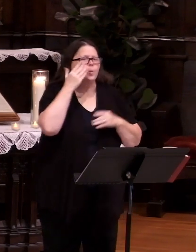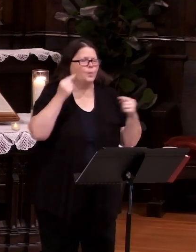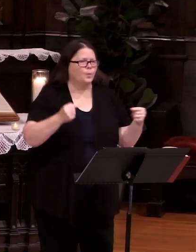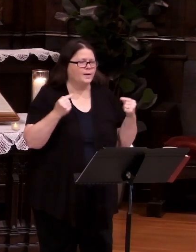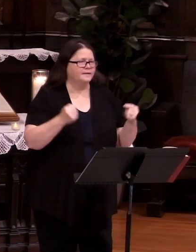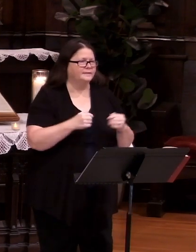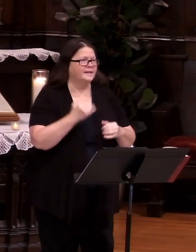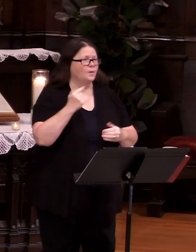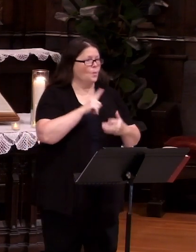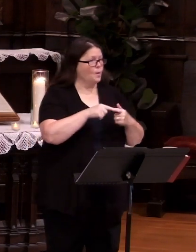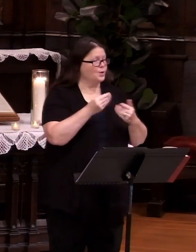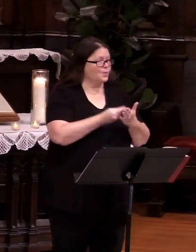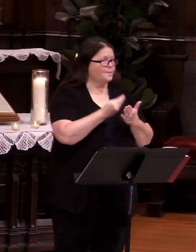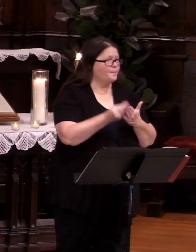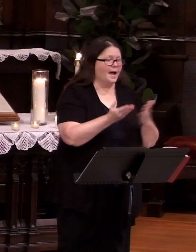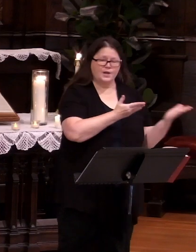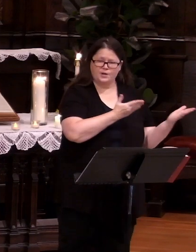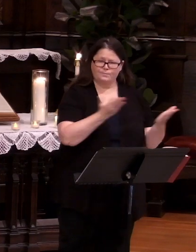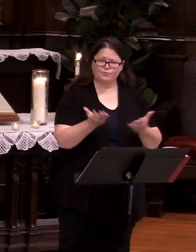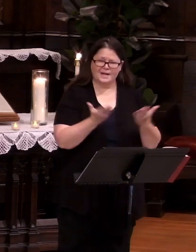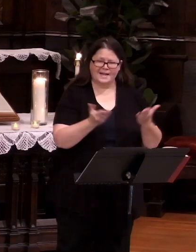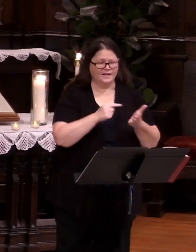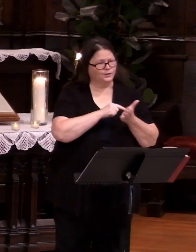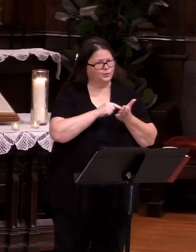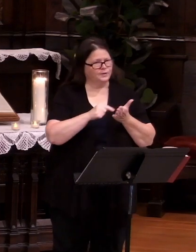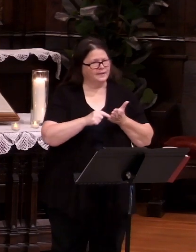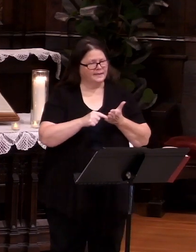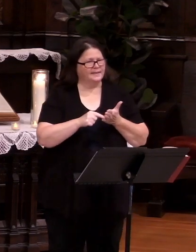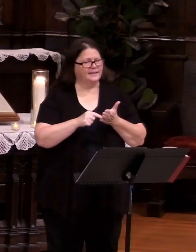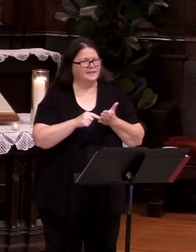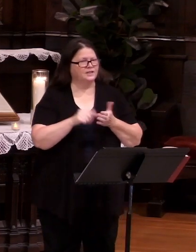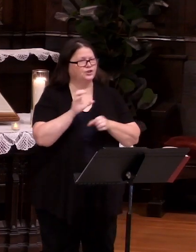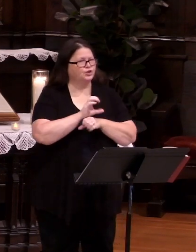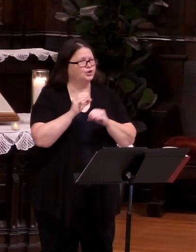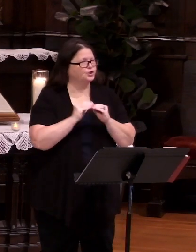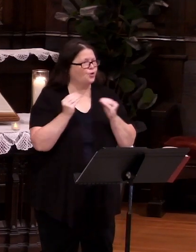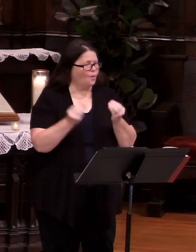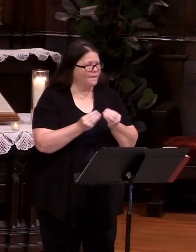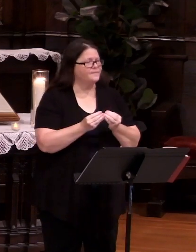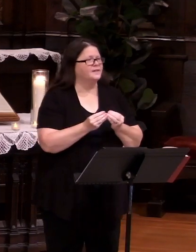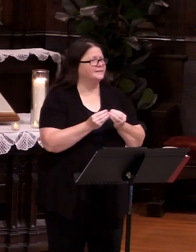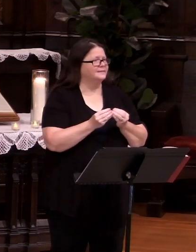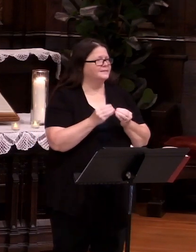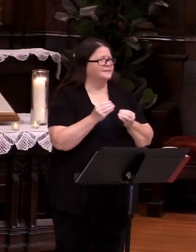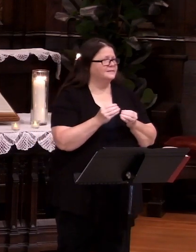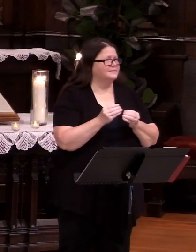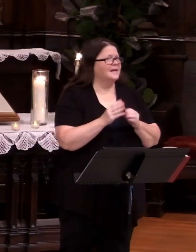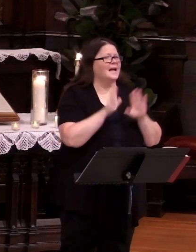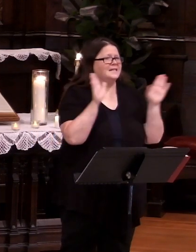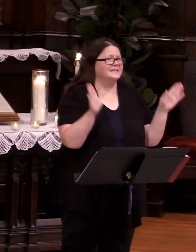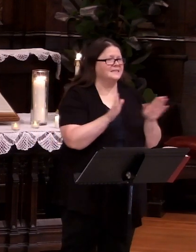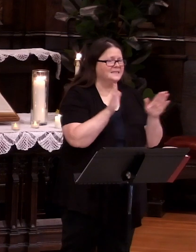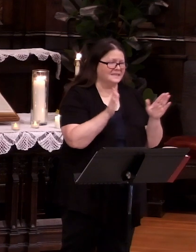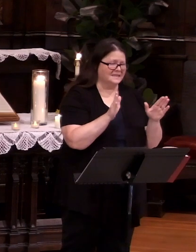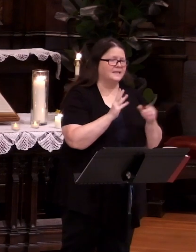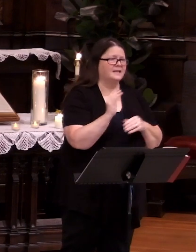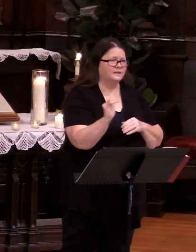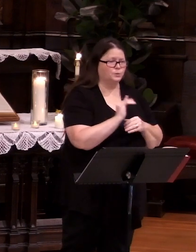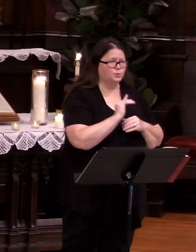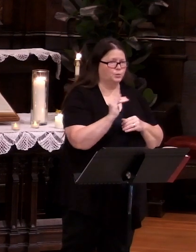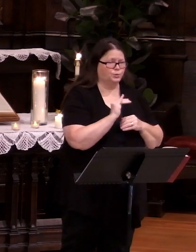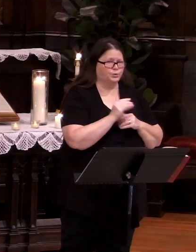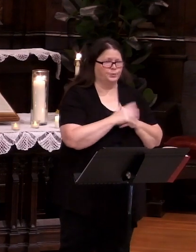those off here during the week in the church office, or again, any Sunday between now and